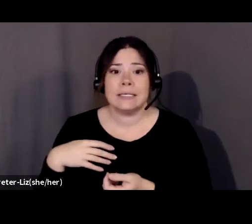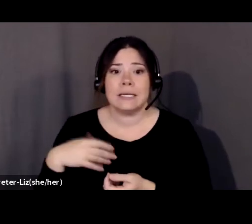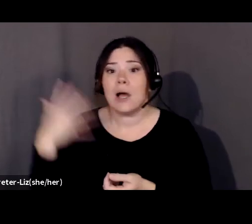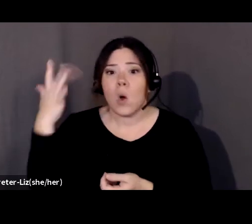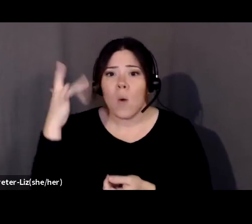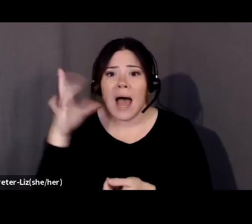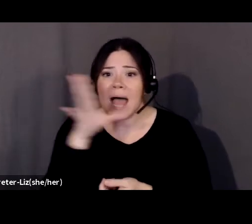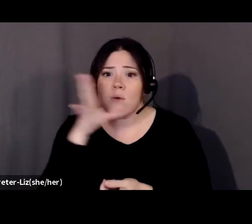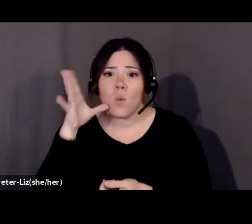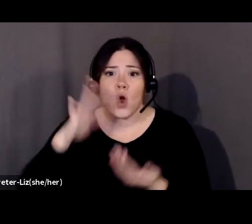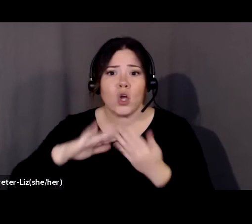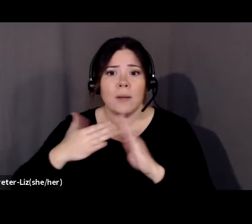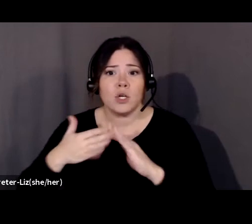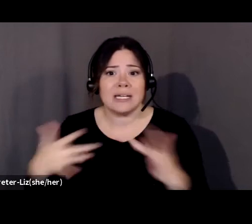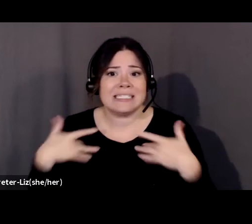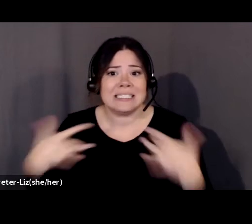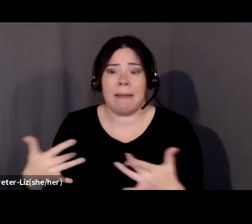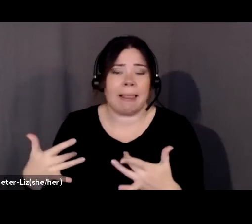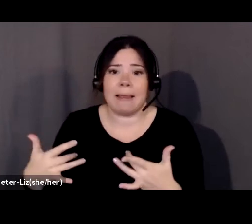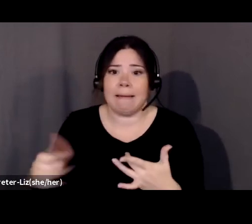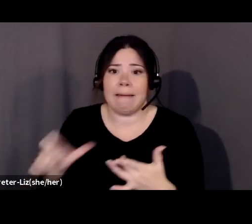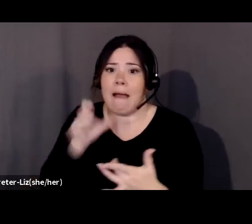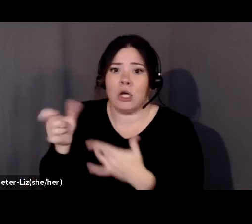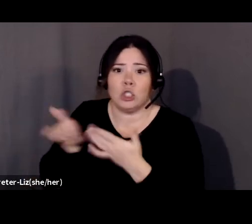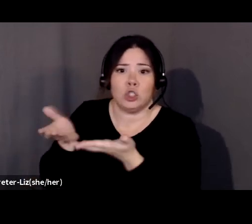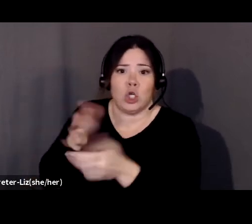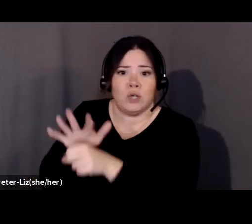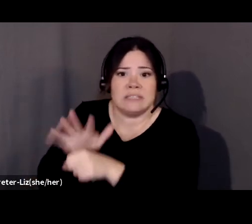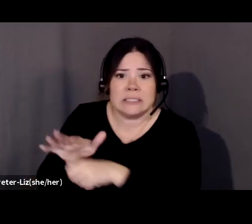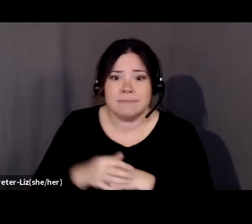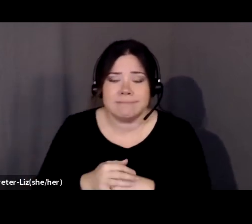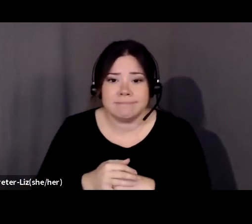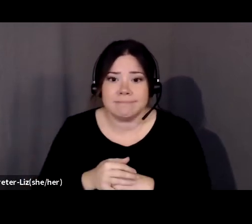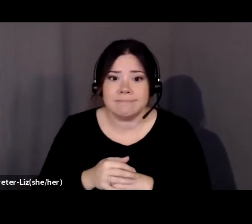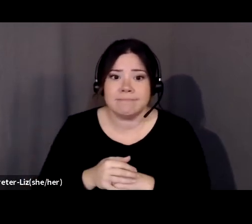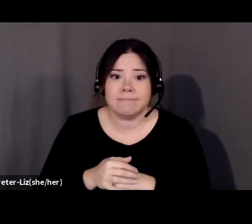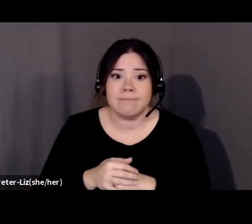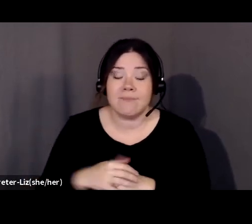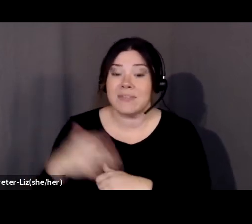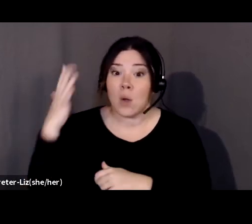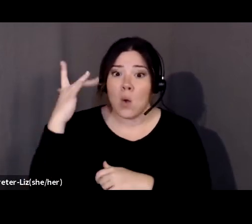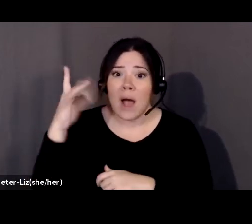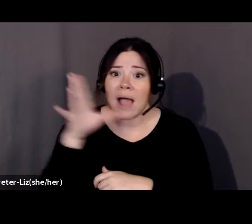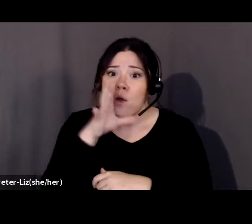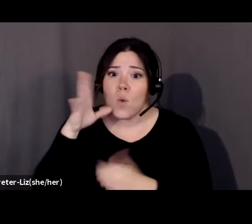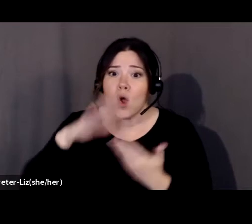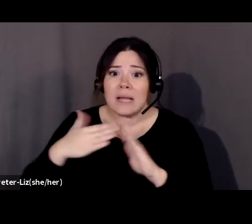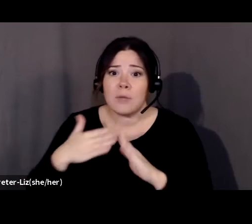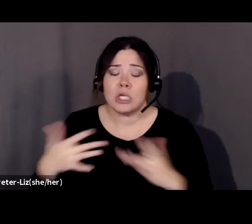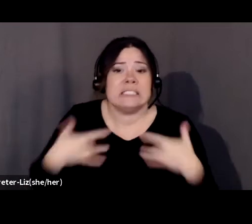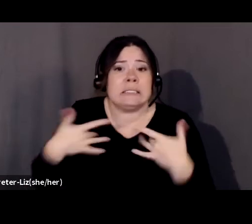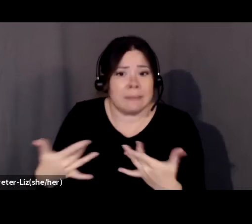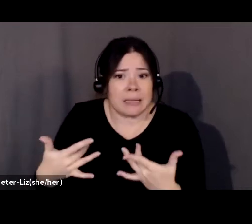communities traditionally underserved? Why are rural communities